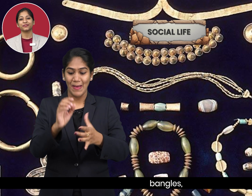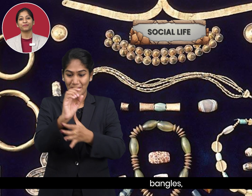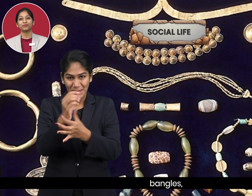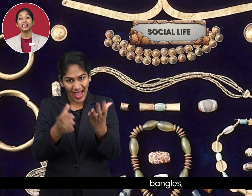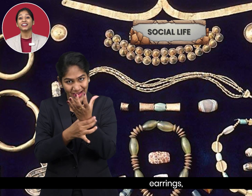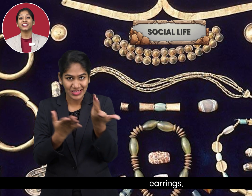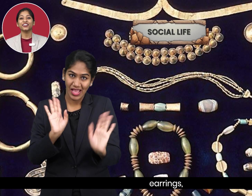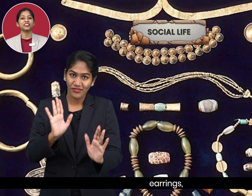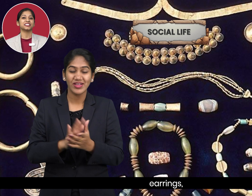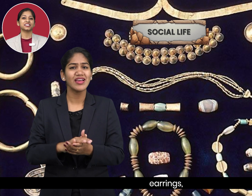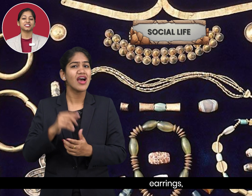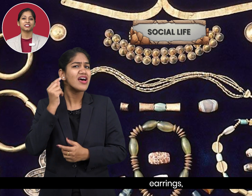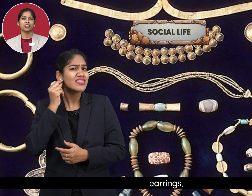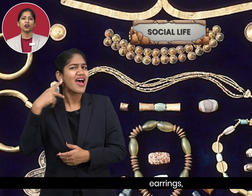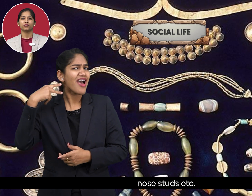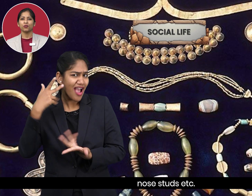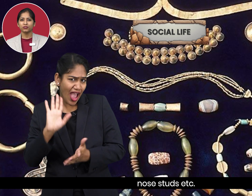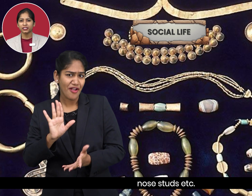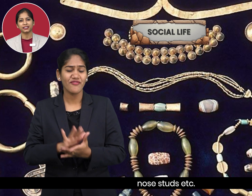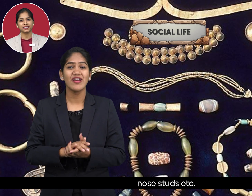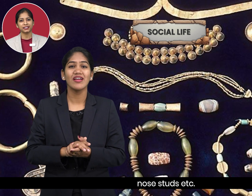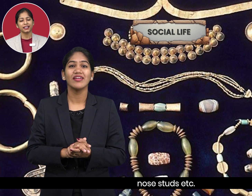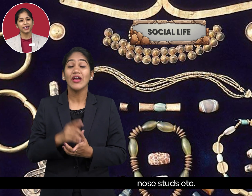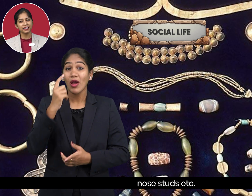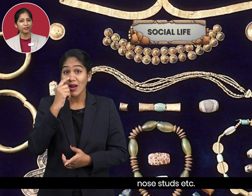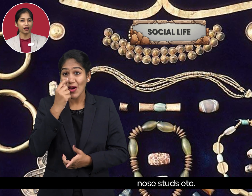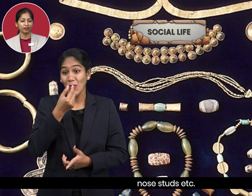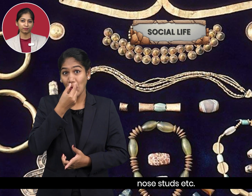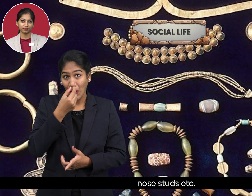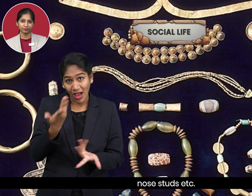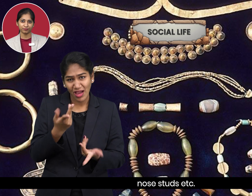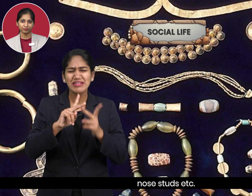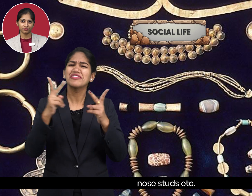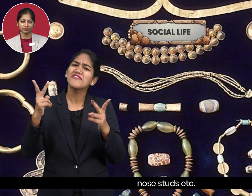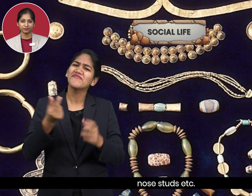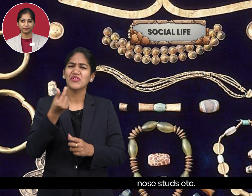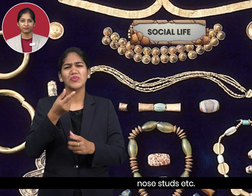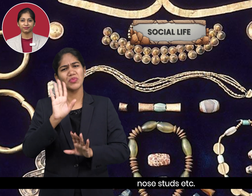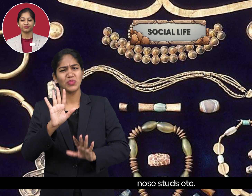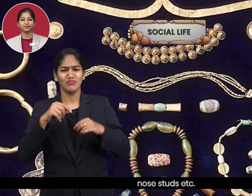bangles, earrings, nose studs, etc.